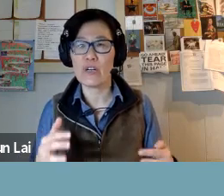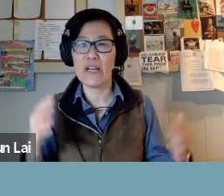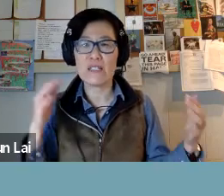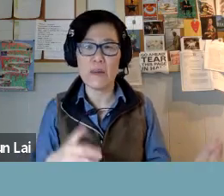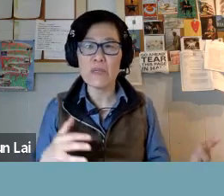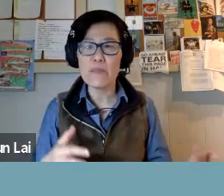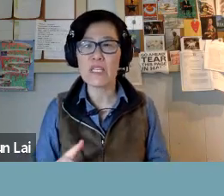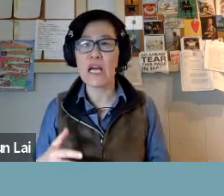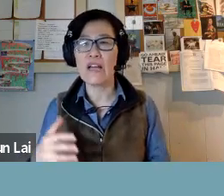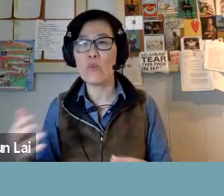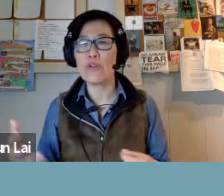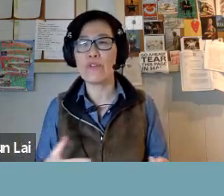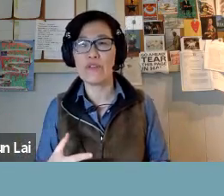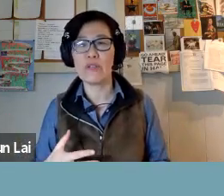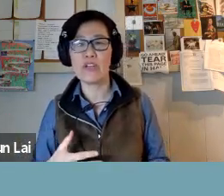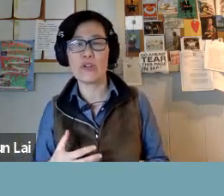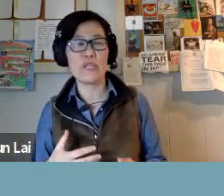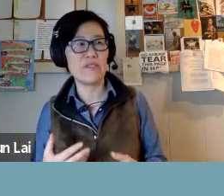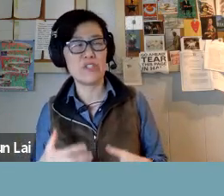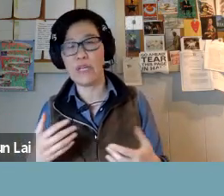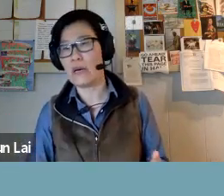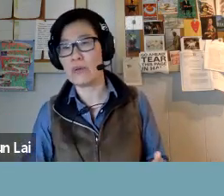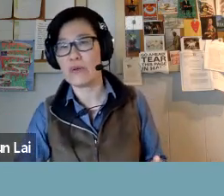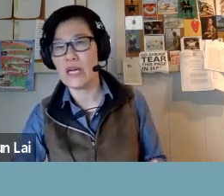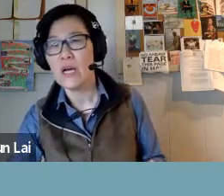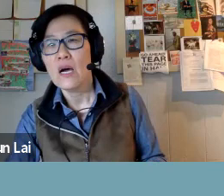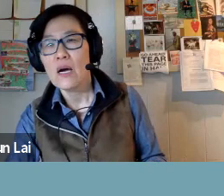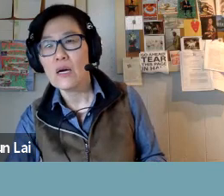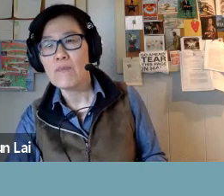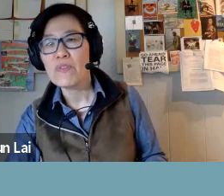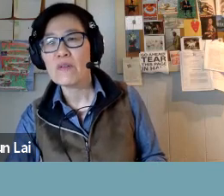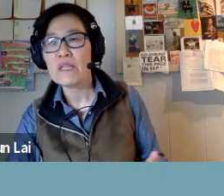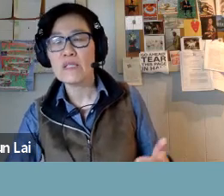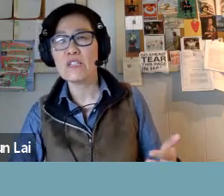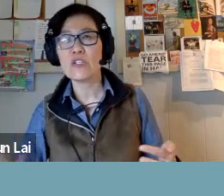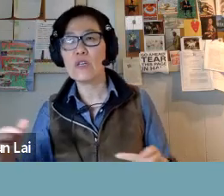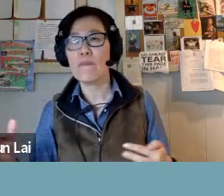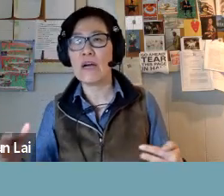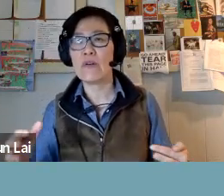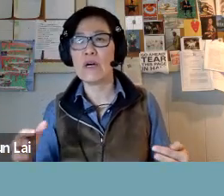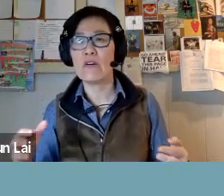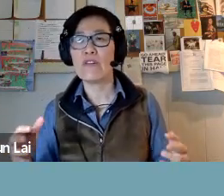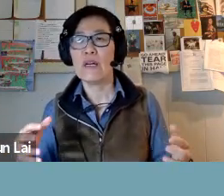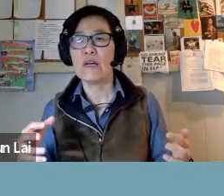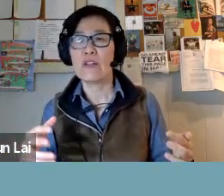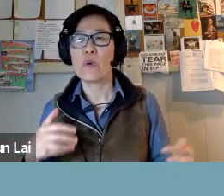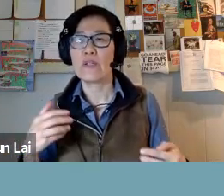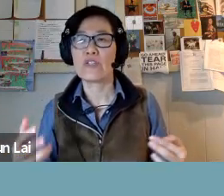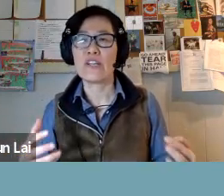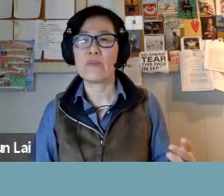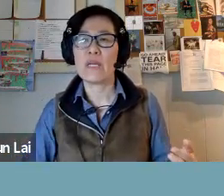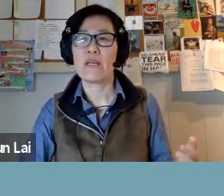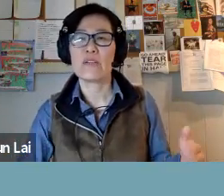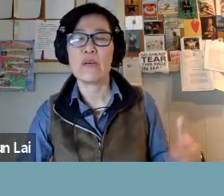hard and fast template, because I don't want you to feel like your creativity should be hampered, okay? There is a certain amount of the